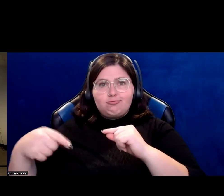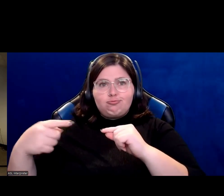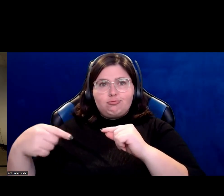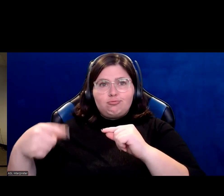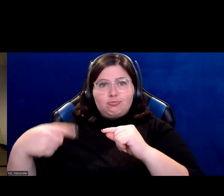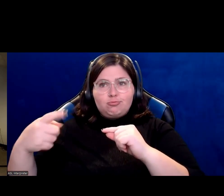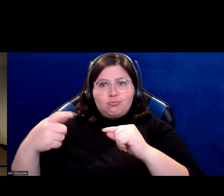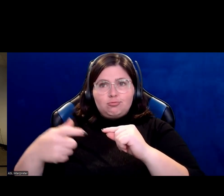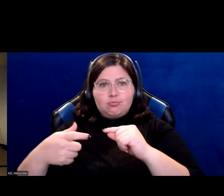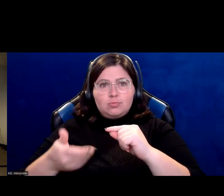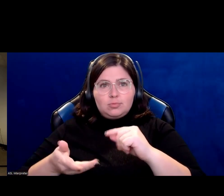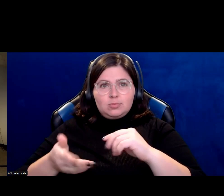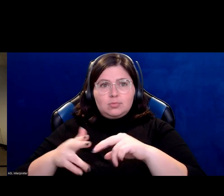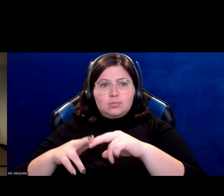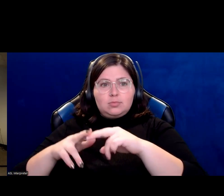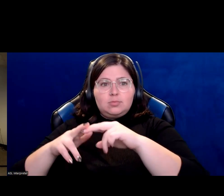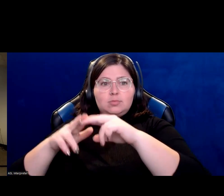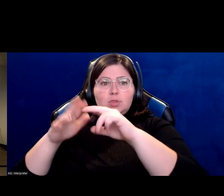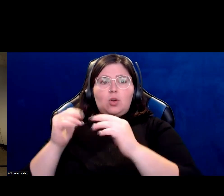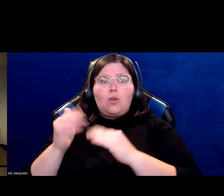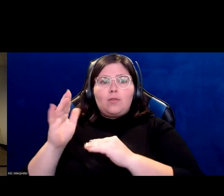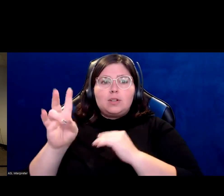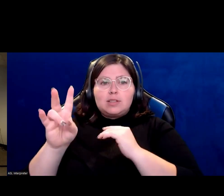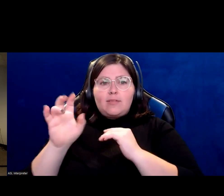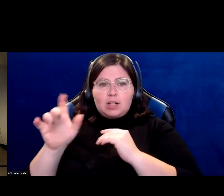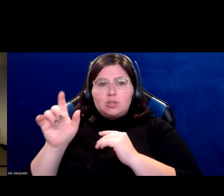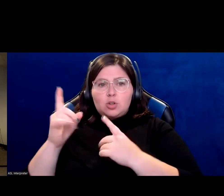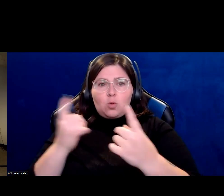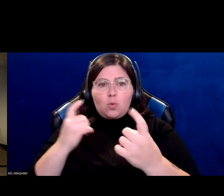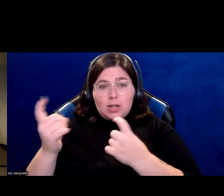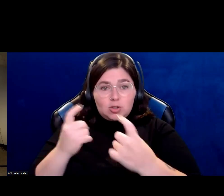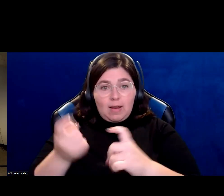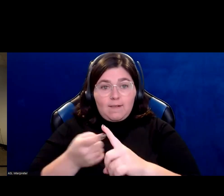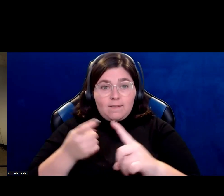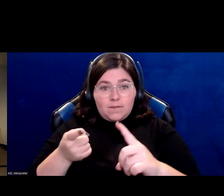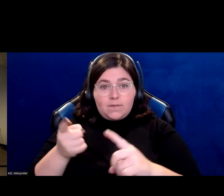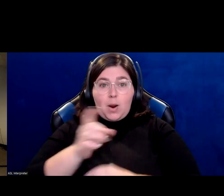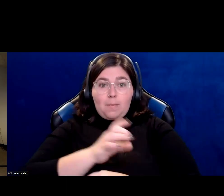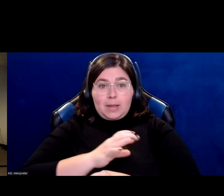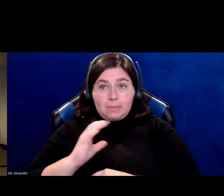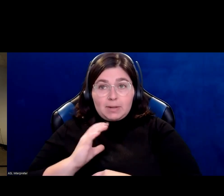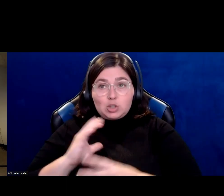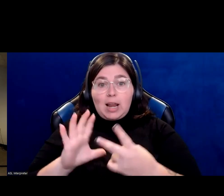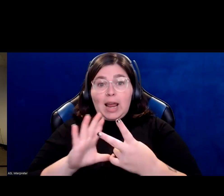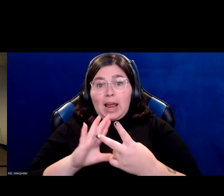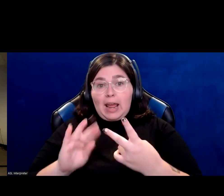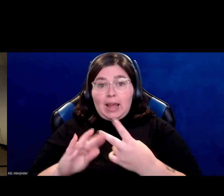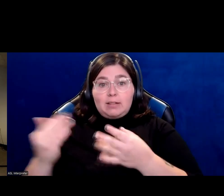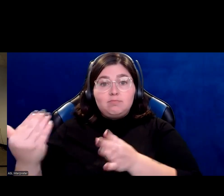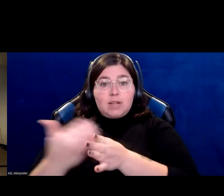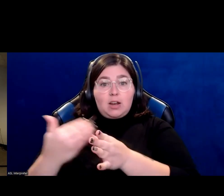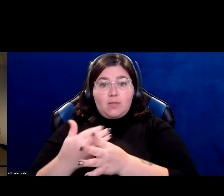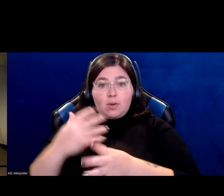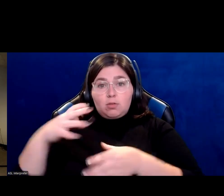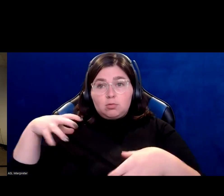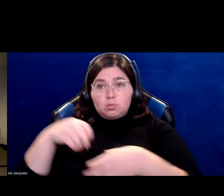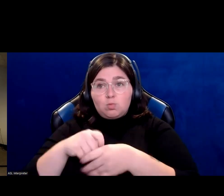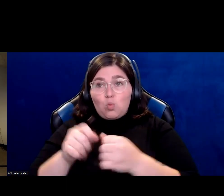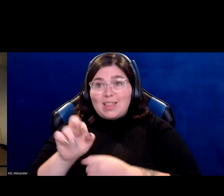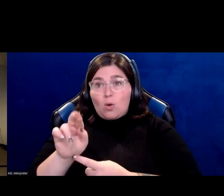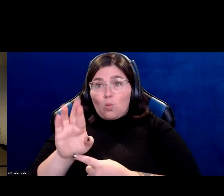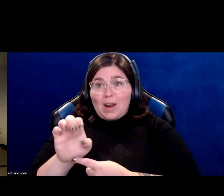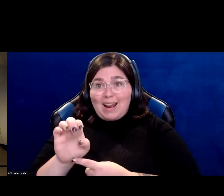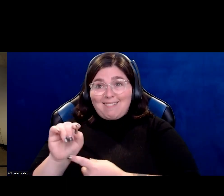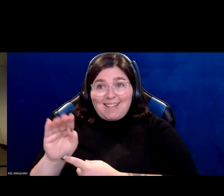to raise over 700 questions raised by the commission and intervening parties in the context of that rate case.